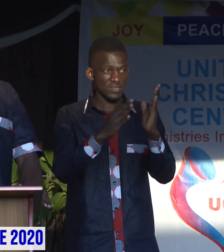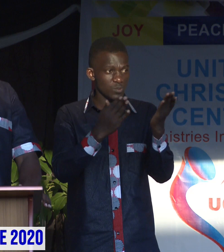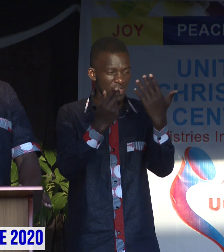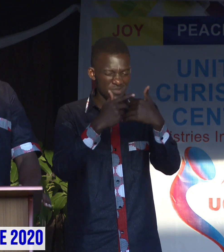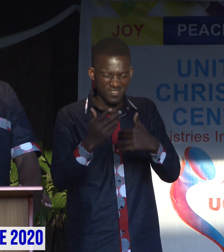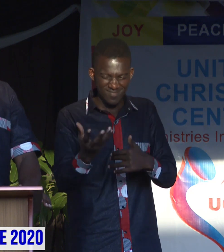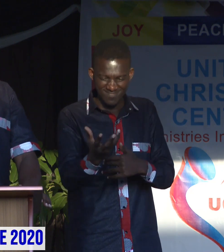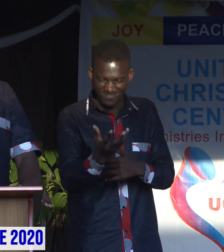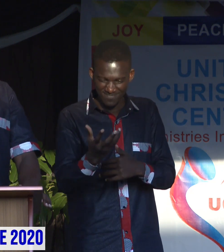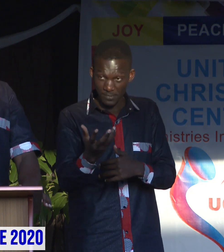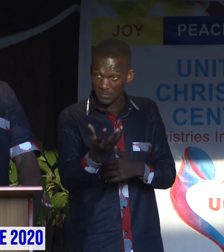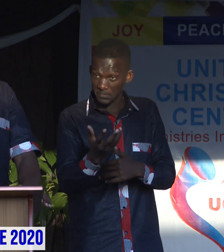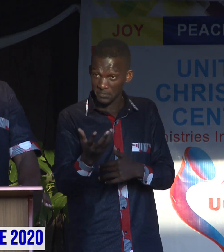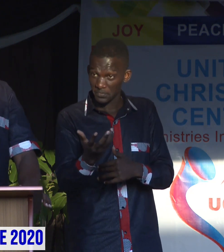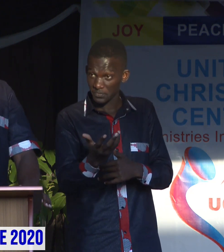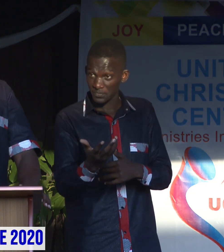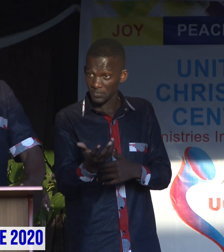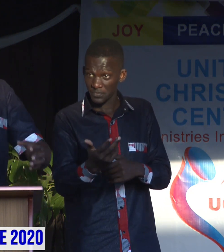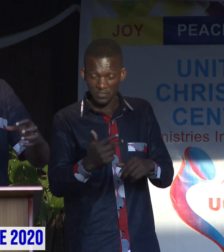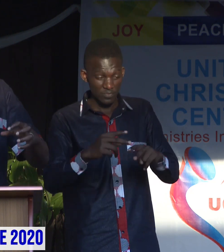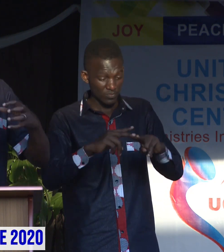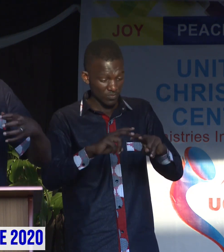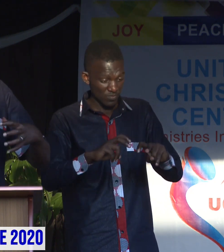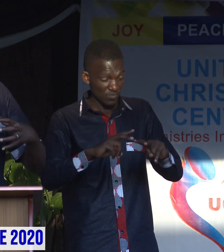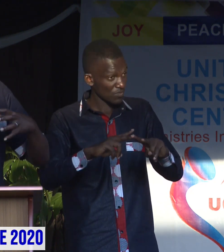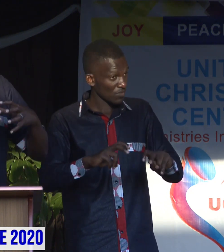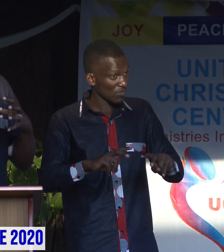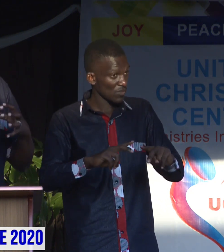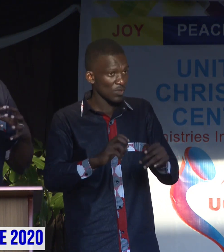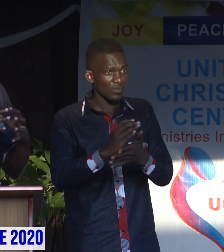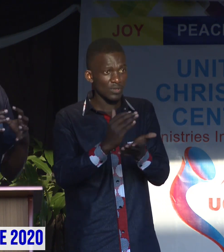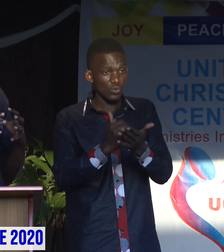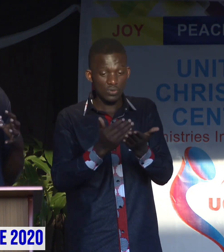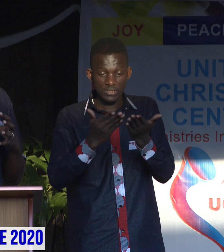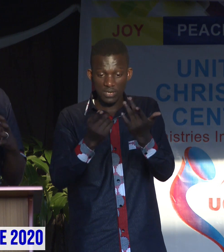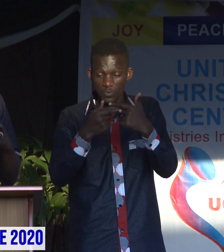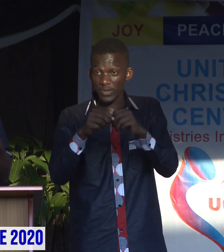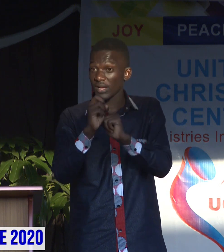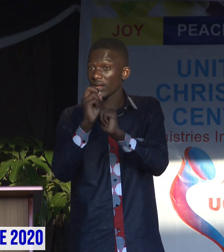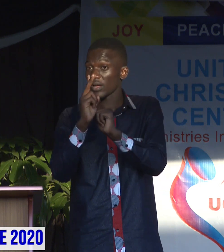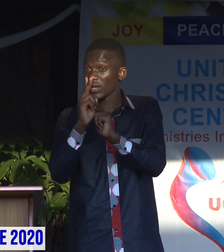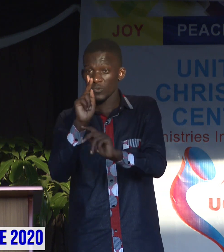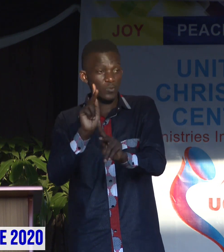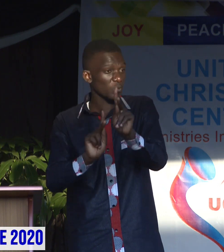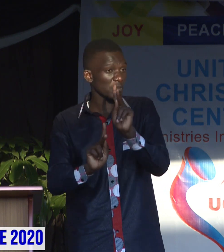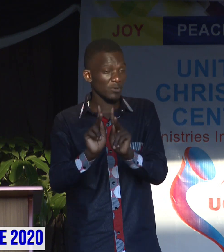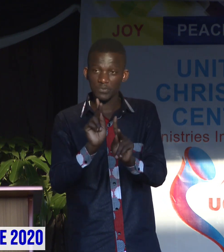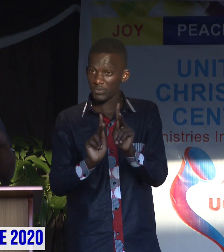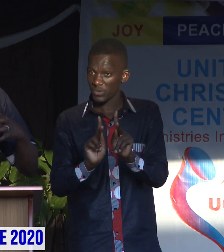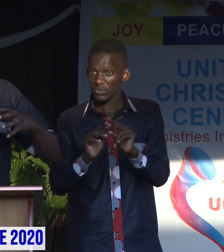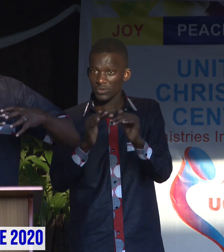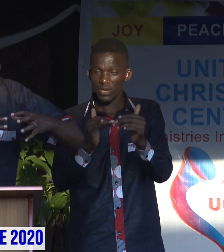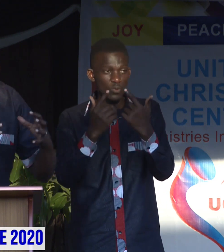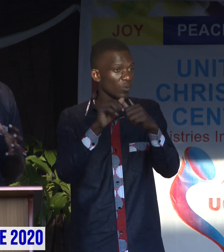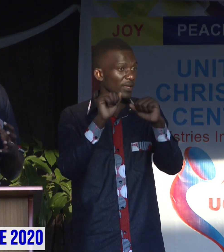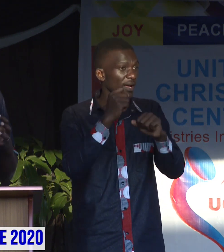Family system ye checking. We use that because here we are told of people. Kubanga wano tuli abantu 12. So